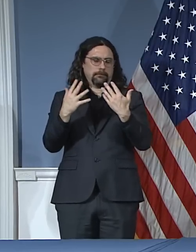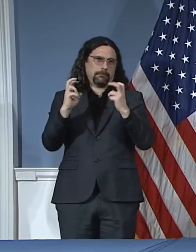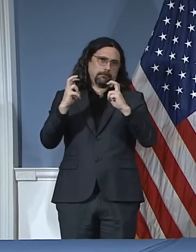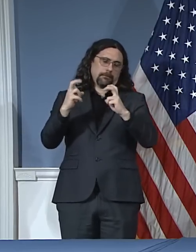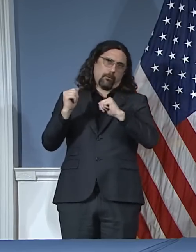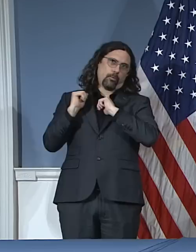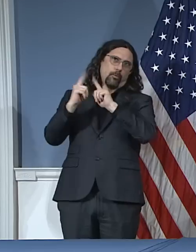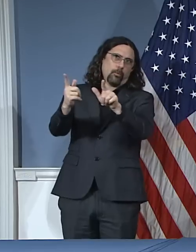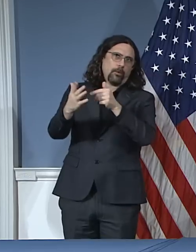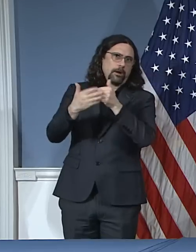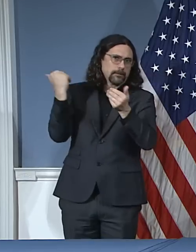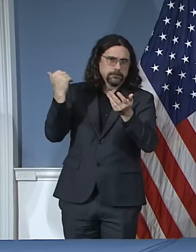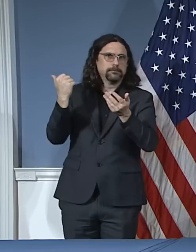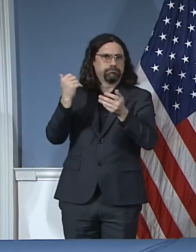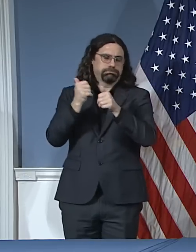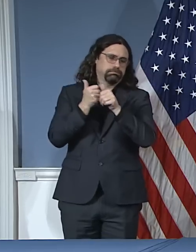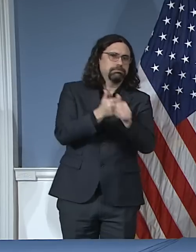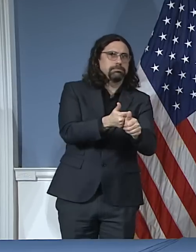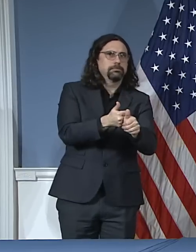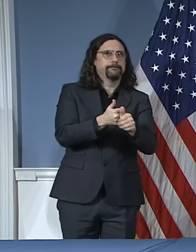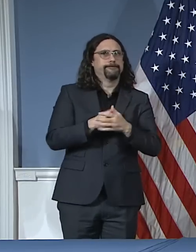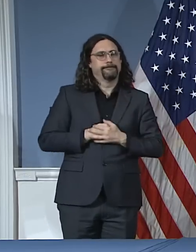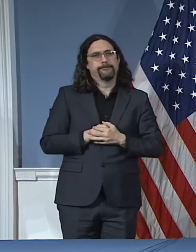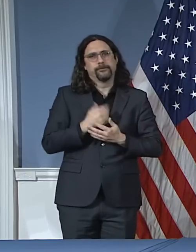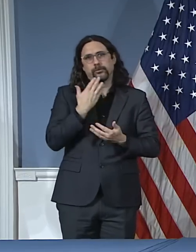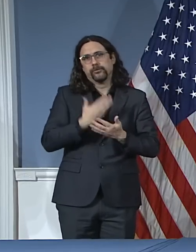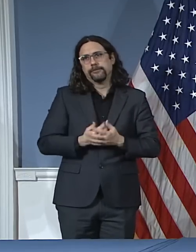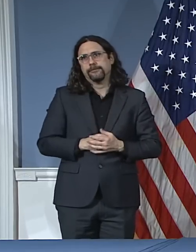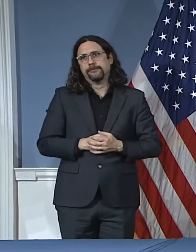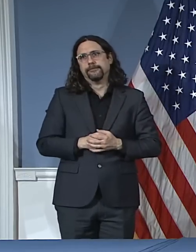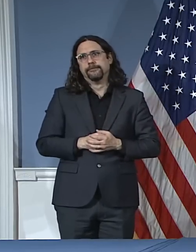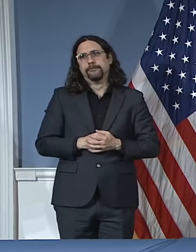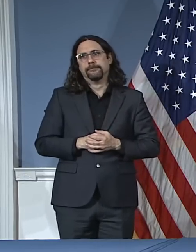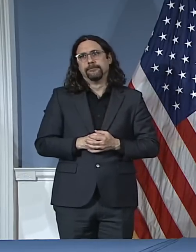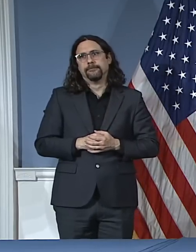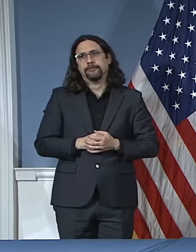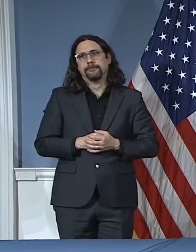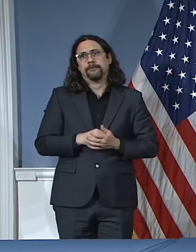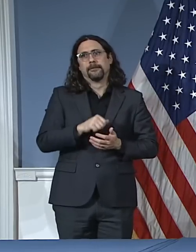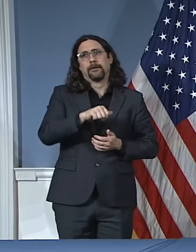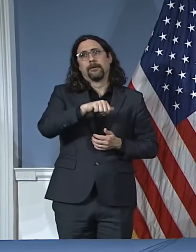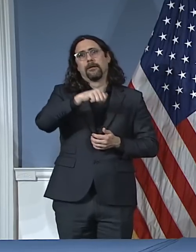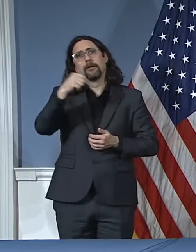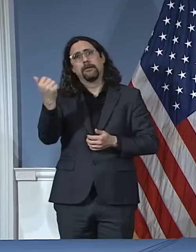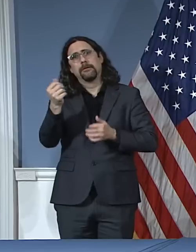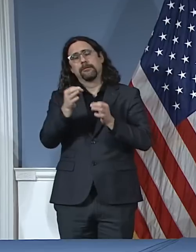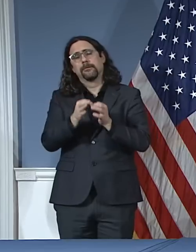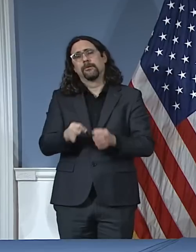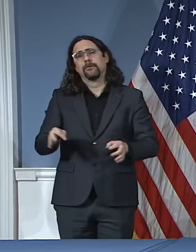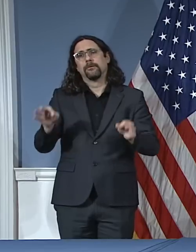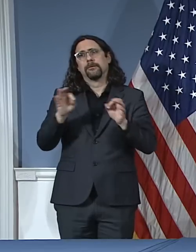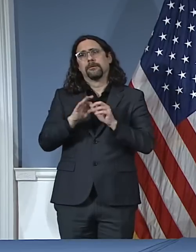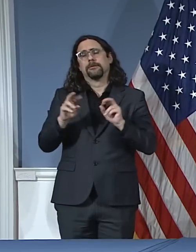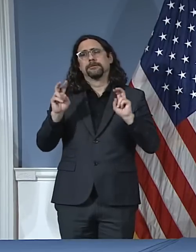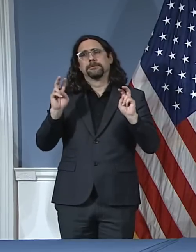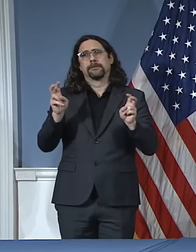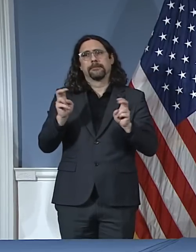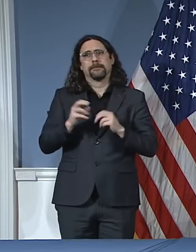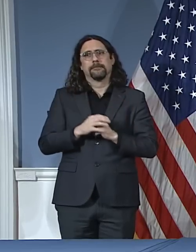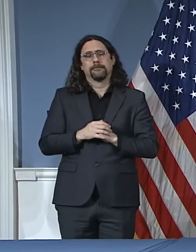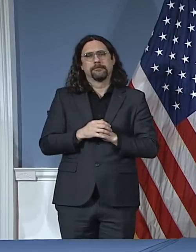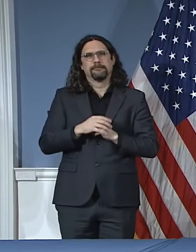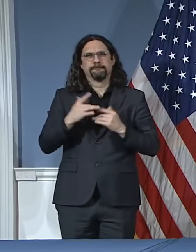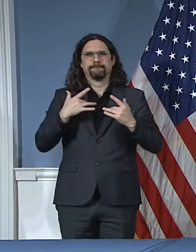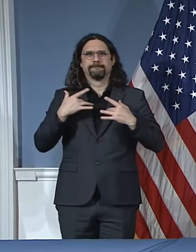A very important topic. There's been a lot of concern about our jail system. I'm going to be giving you constant updates. This is an area of tremendous